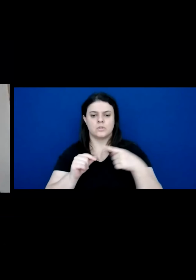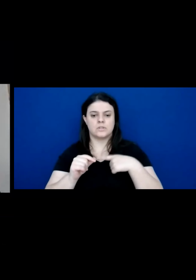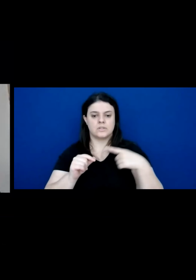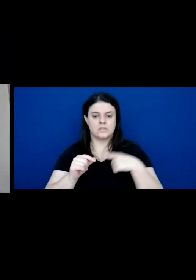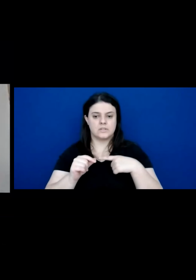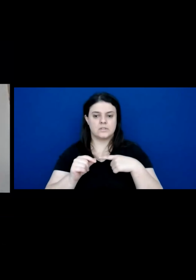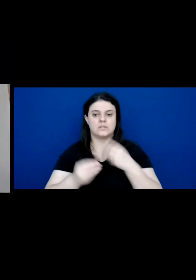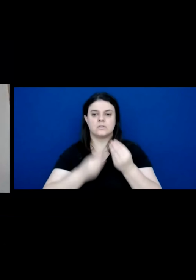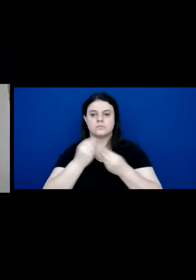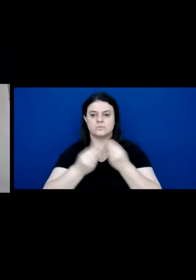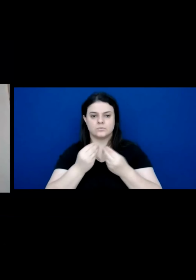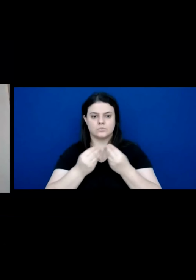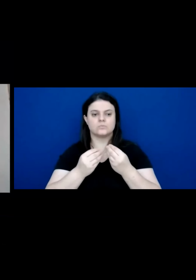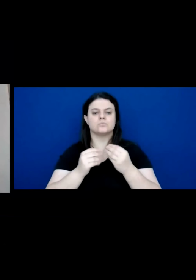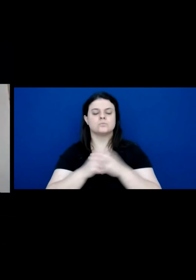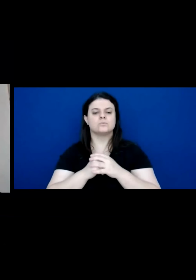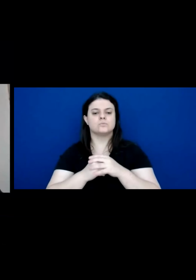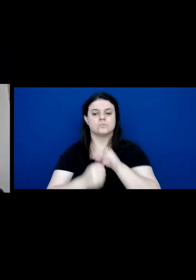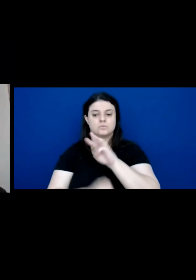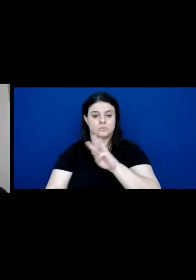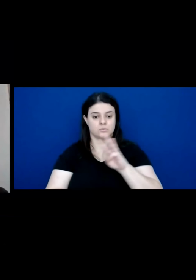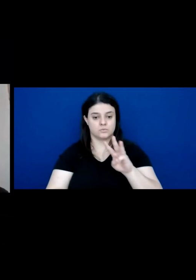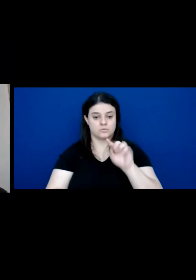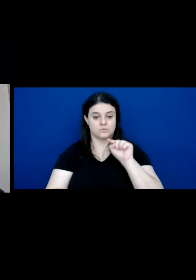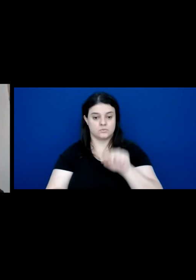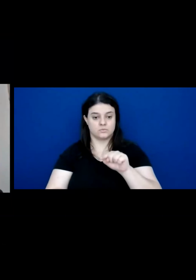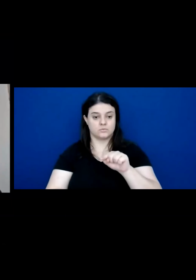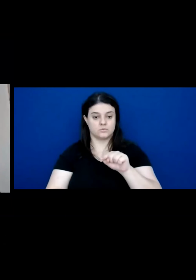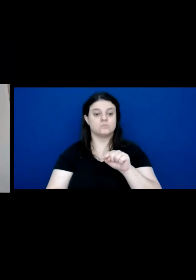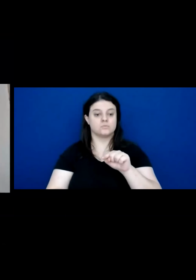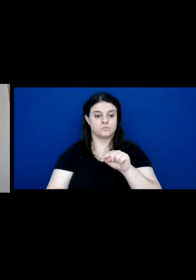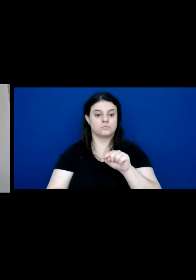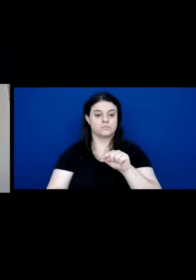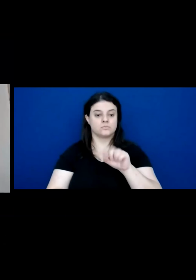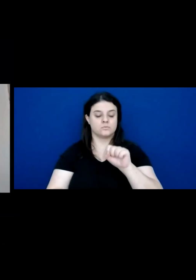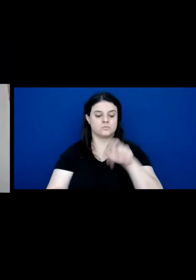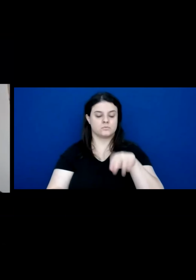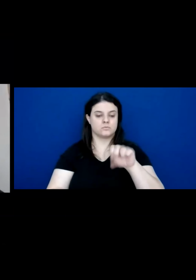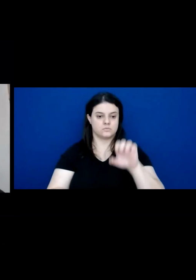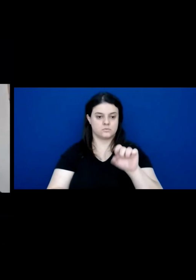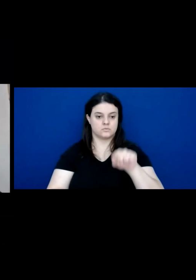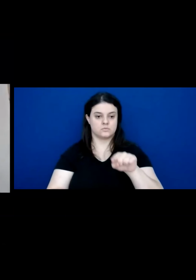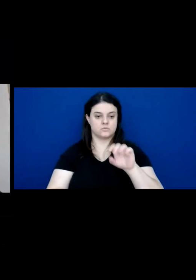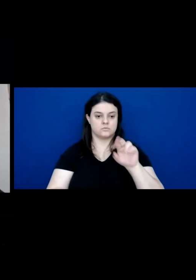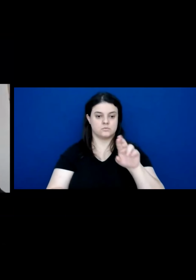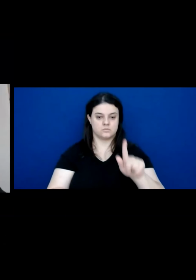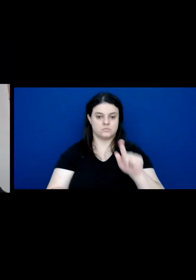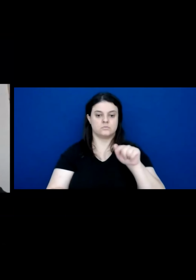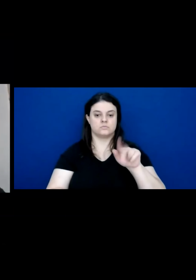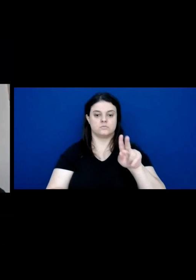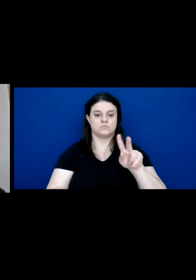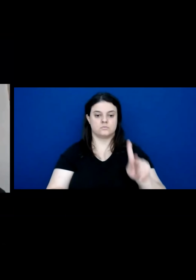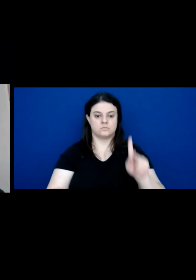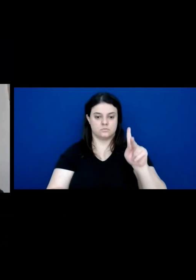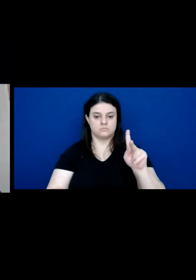email address, which is www.sense.org.uk. And on the other side, there is the sense icon, which is